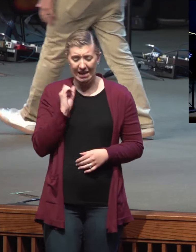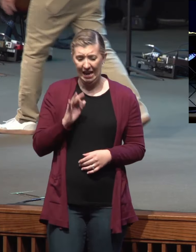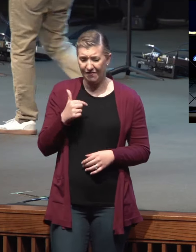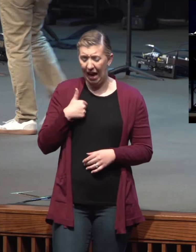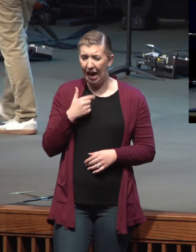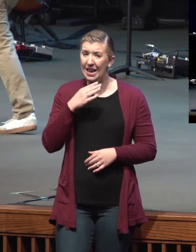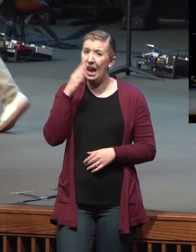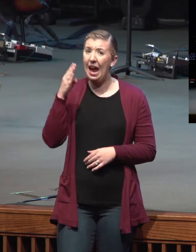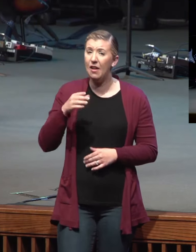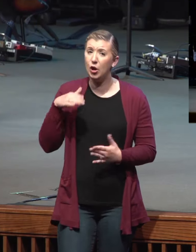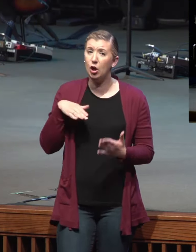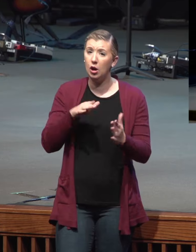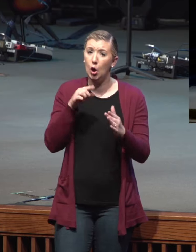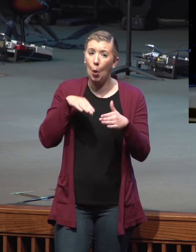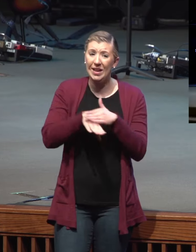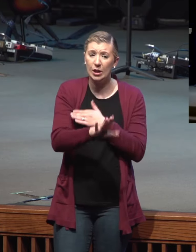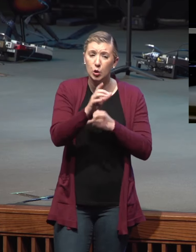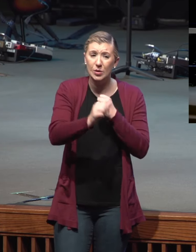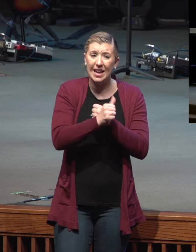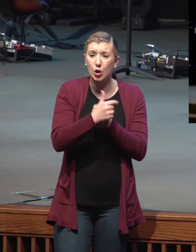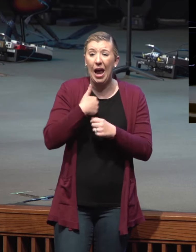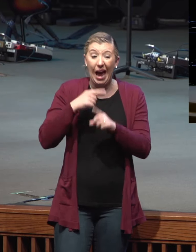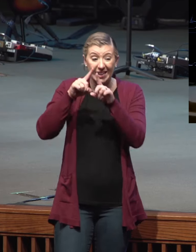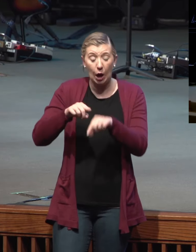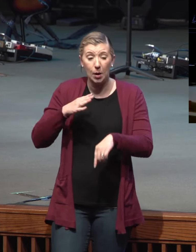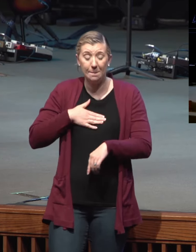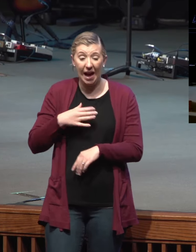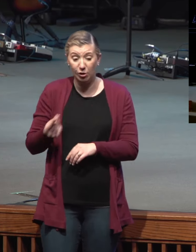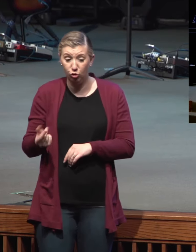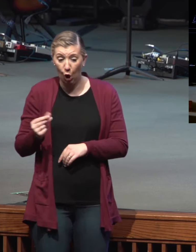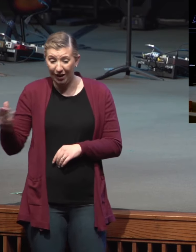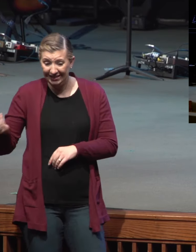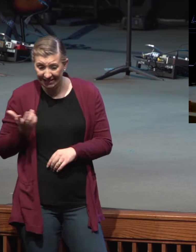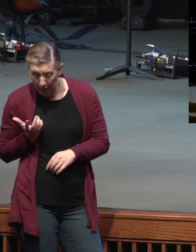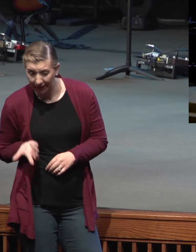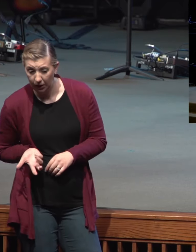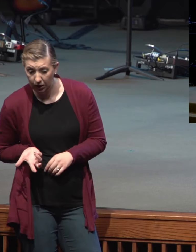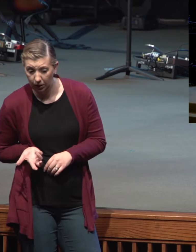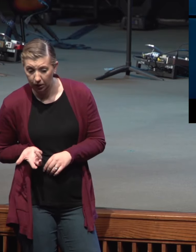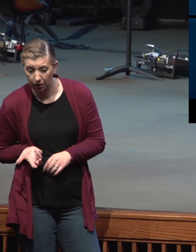ever headed into danger, I can count on my dog speaking up to tell me.